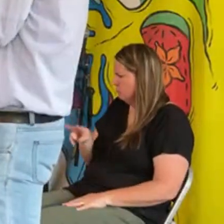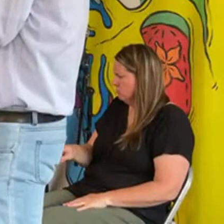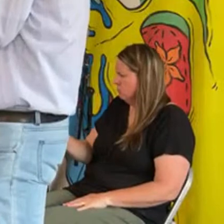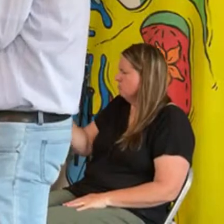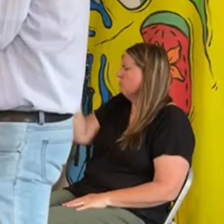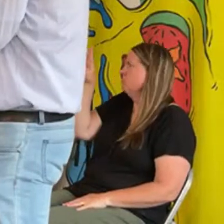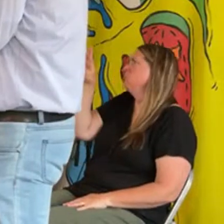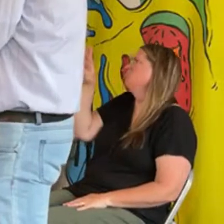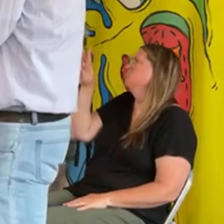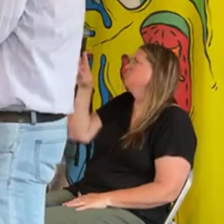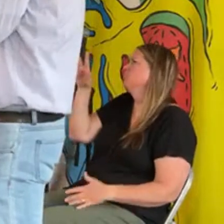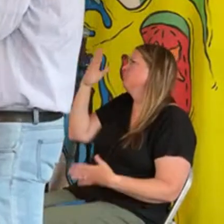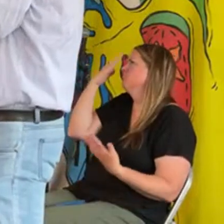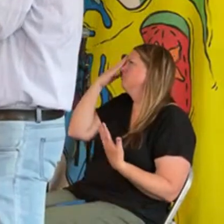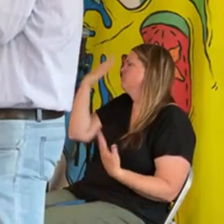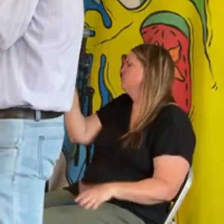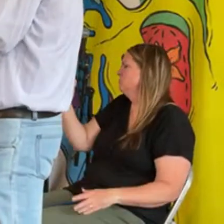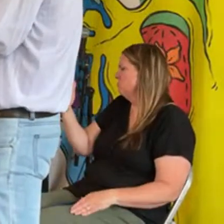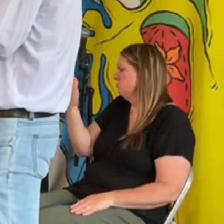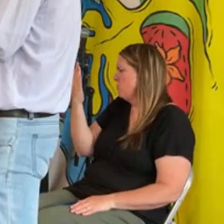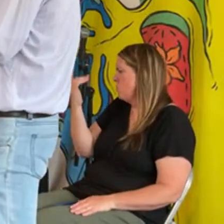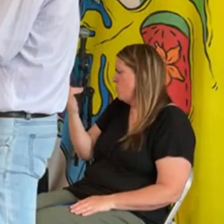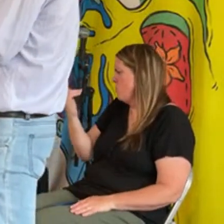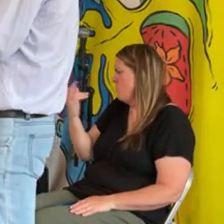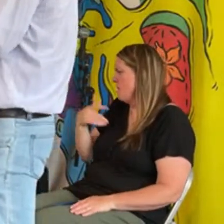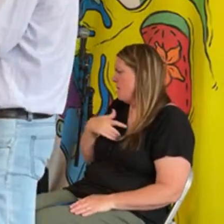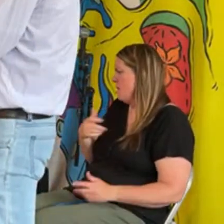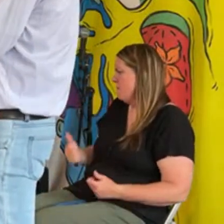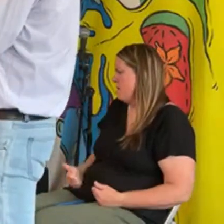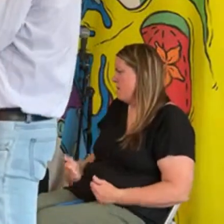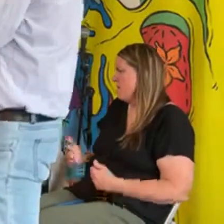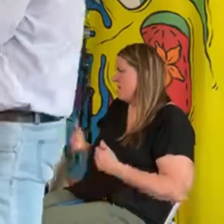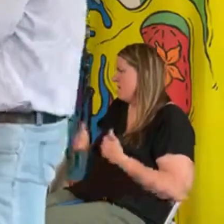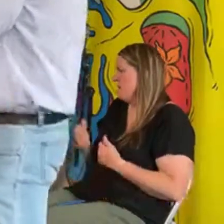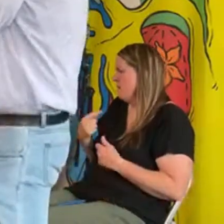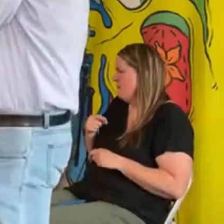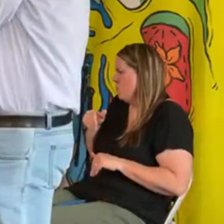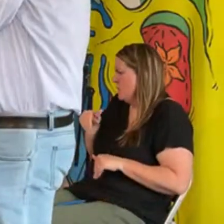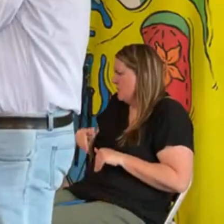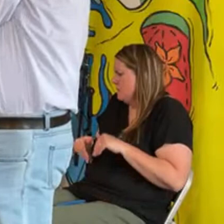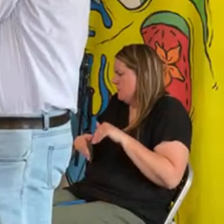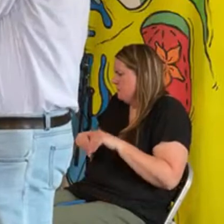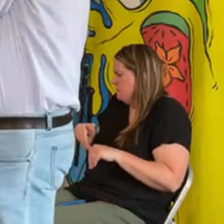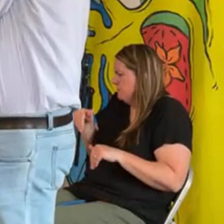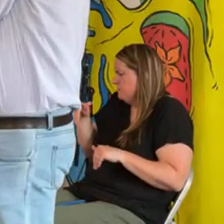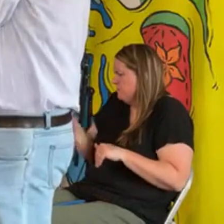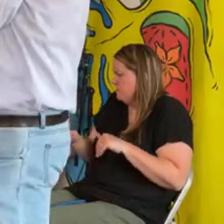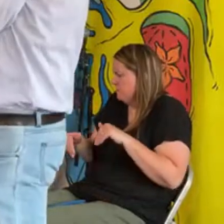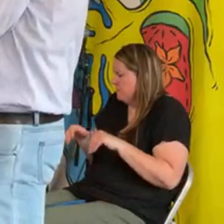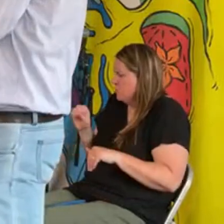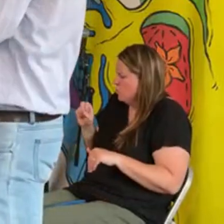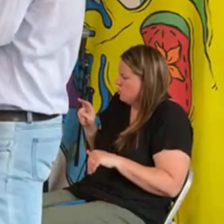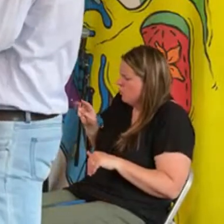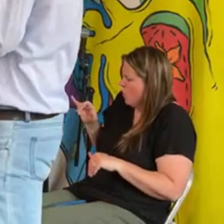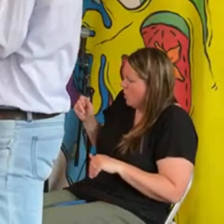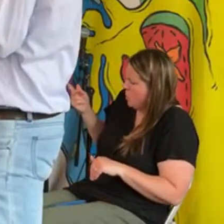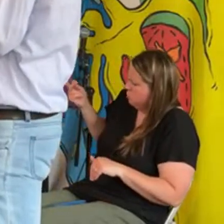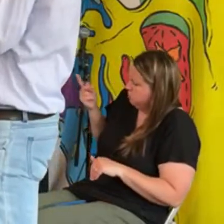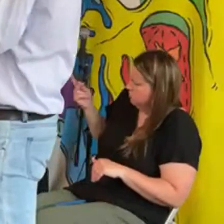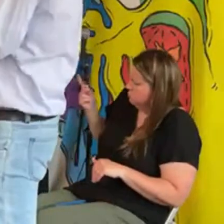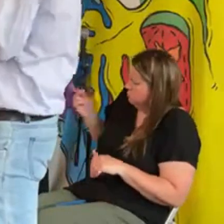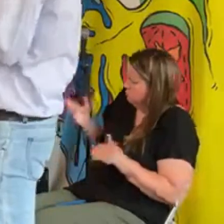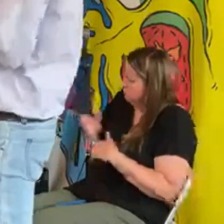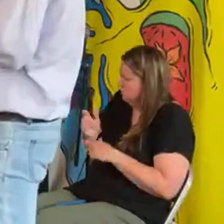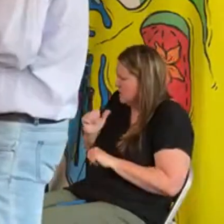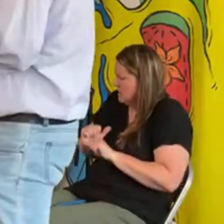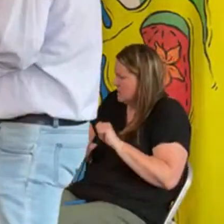why. I am alive, visitor of the city, Sonia, and I between Vidas and Gardens and the Rhode